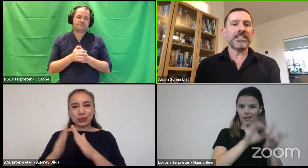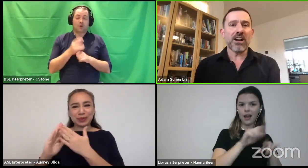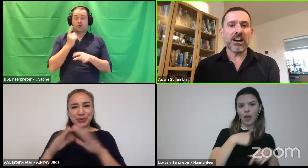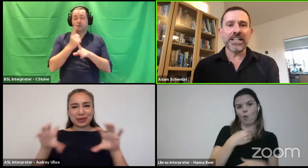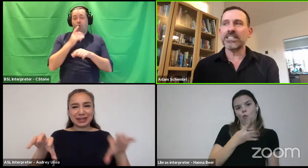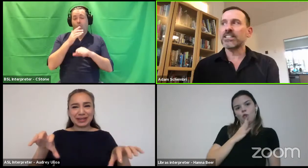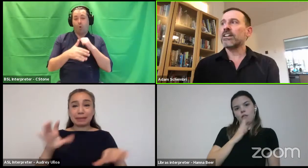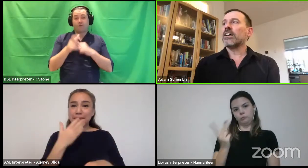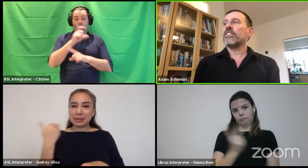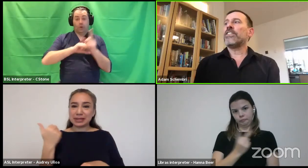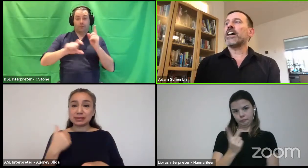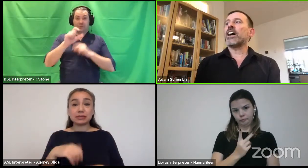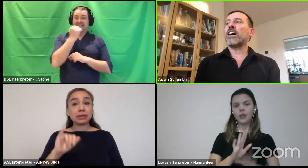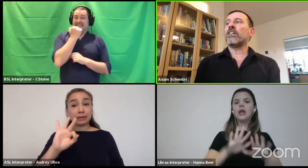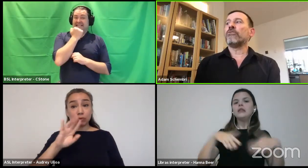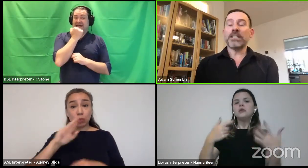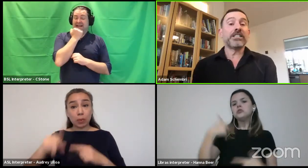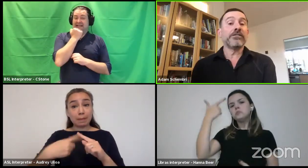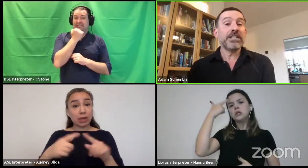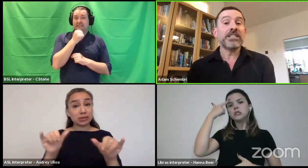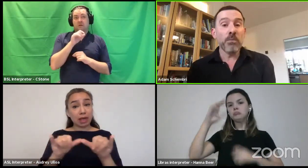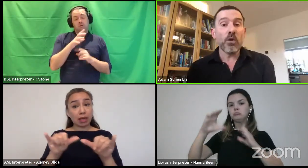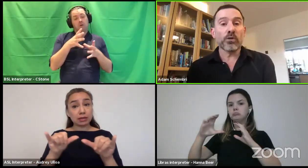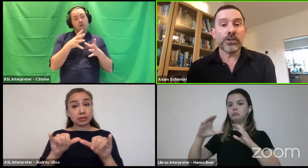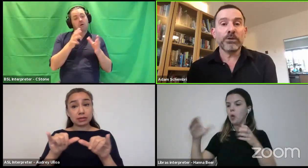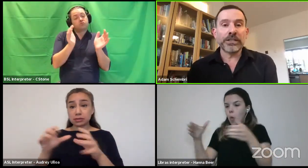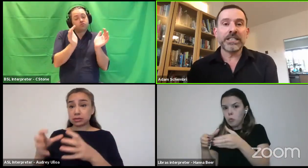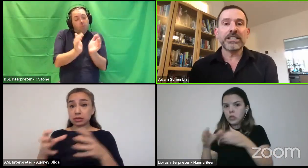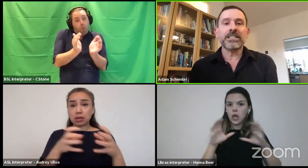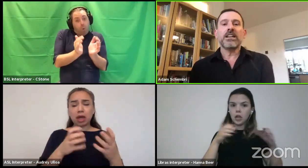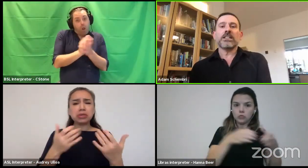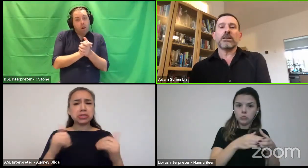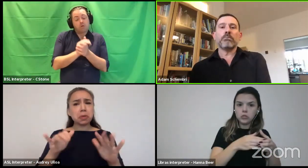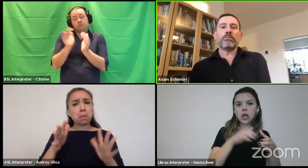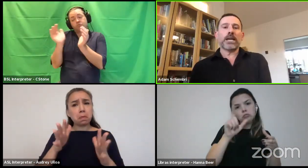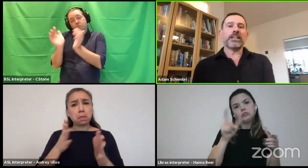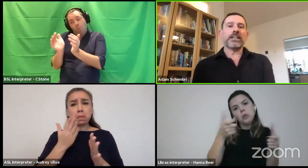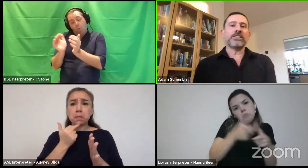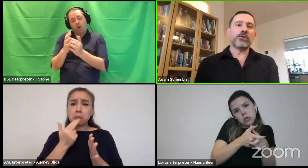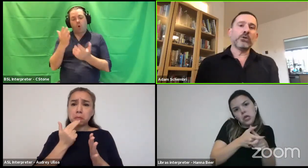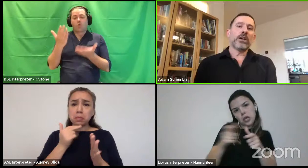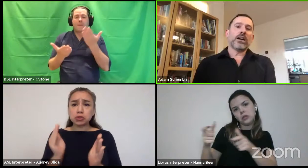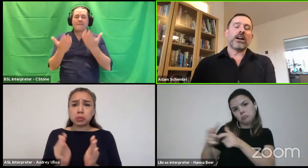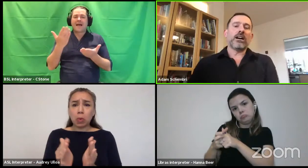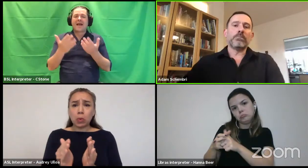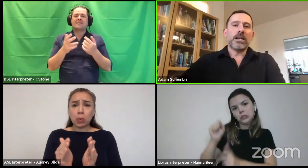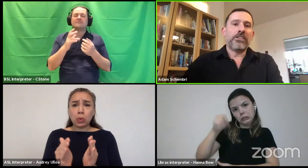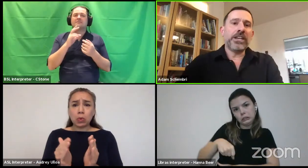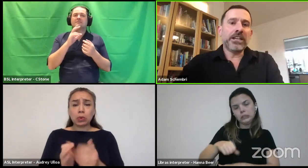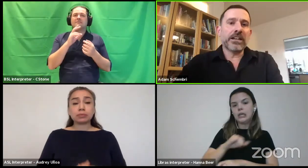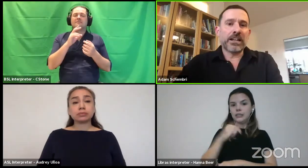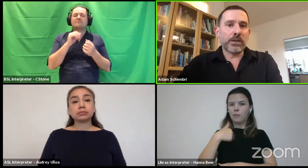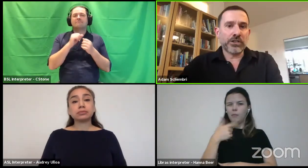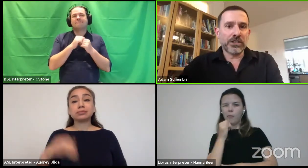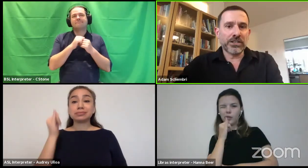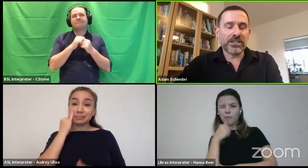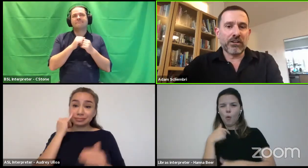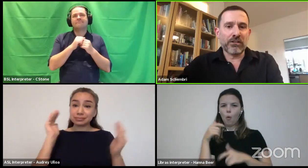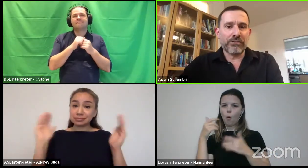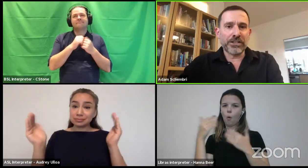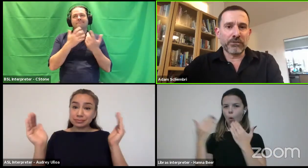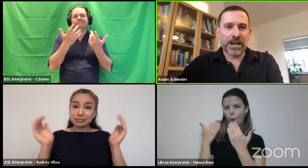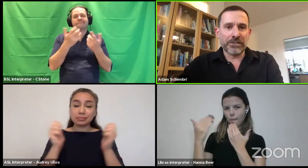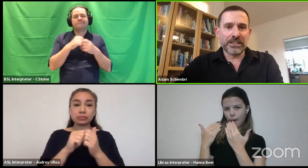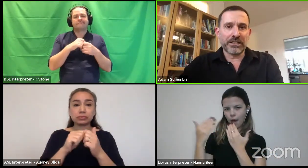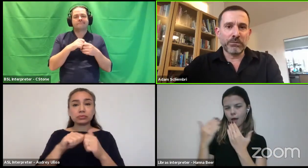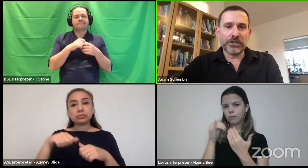community size, they are relatively small communities compared to the languages of